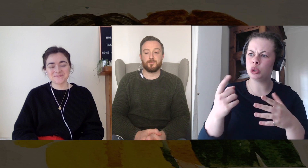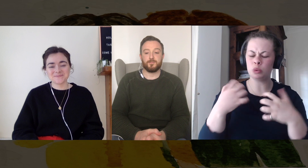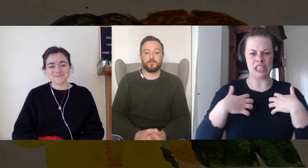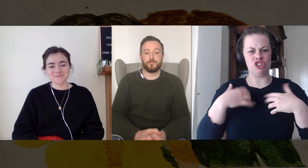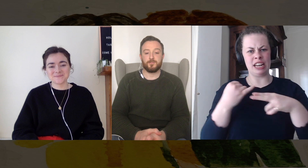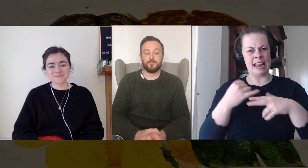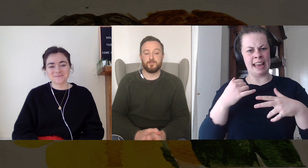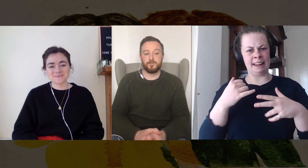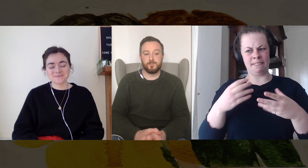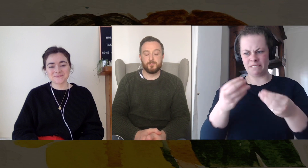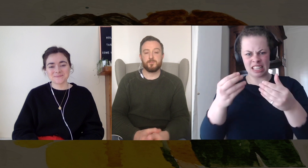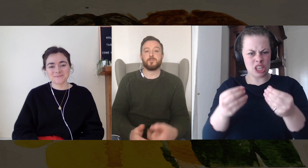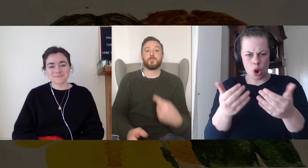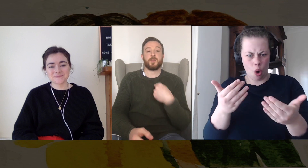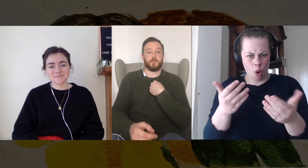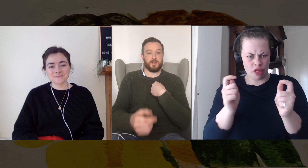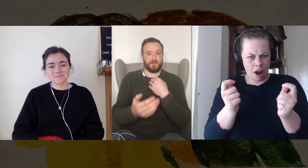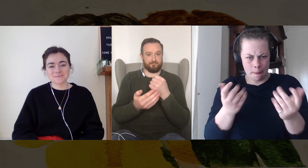How'd you get into physio?